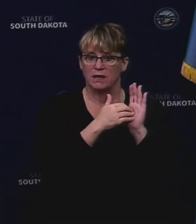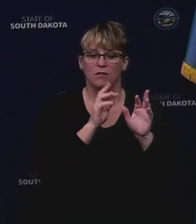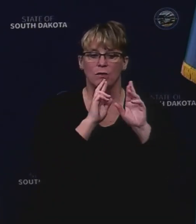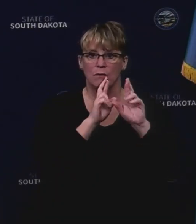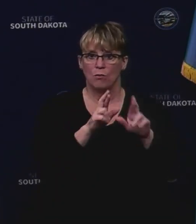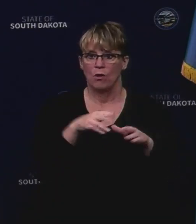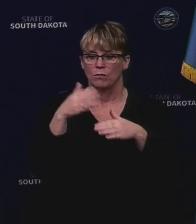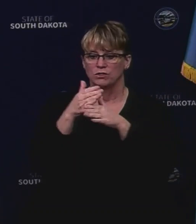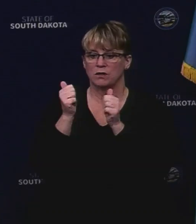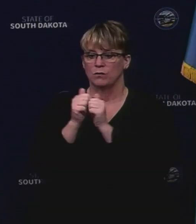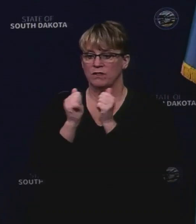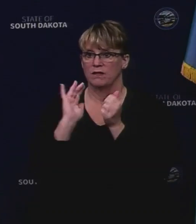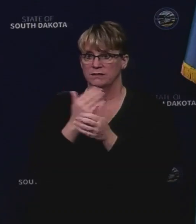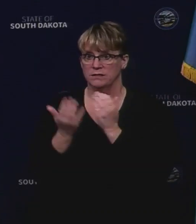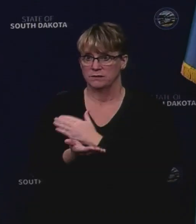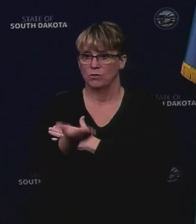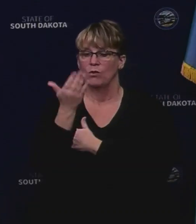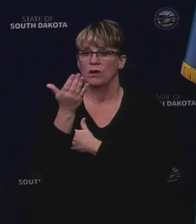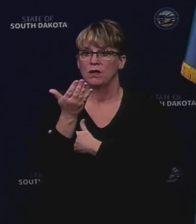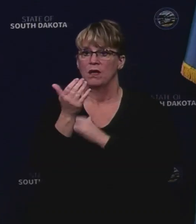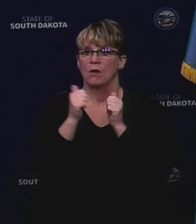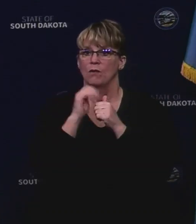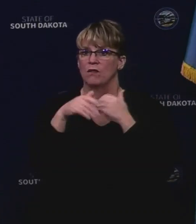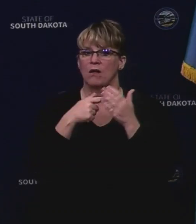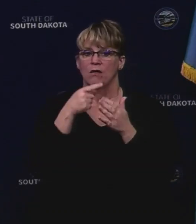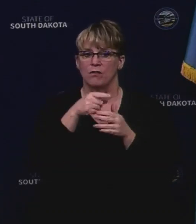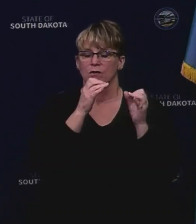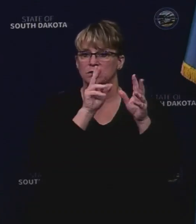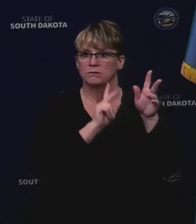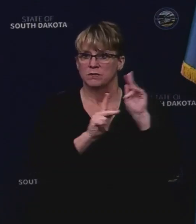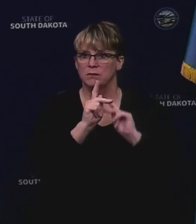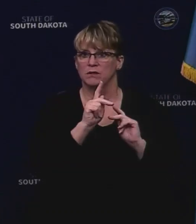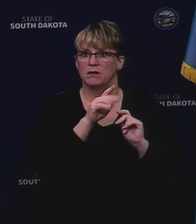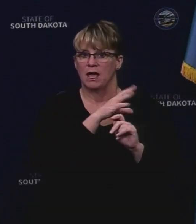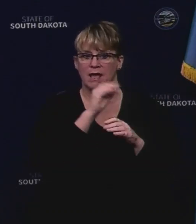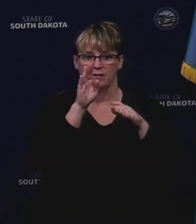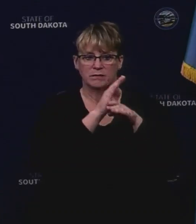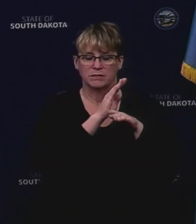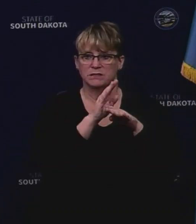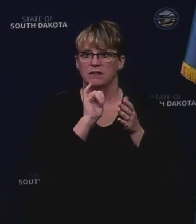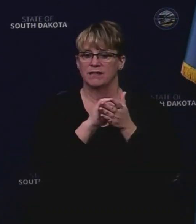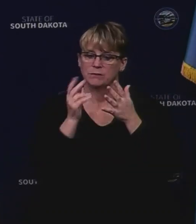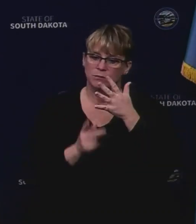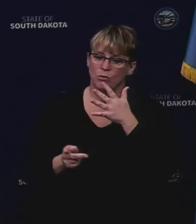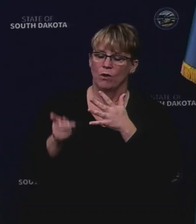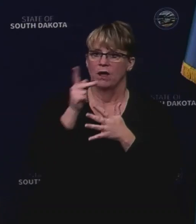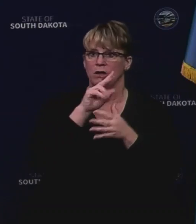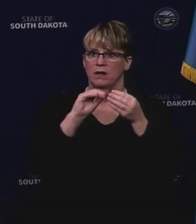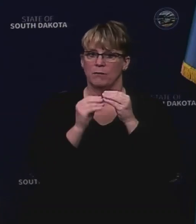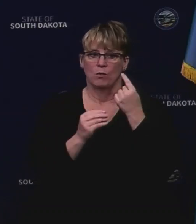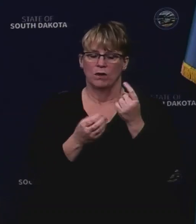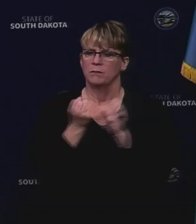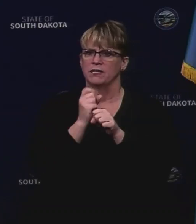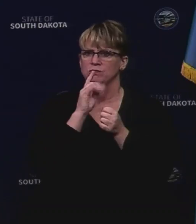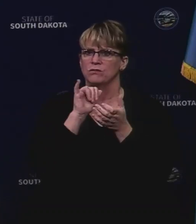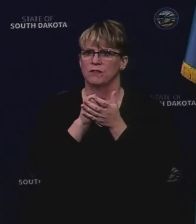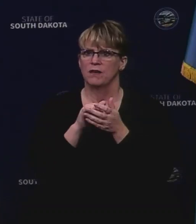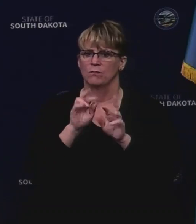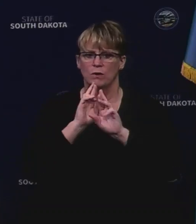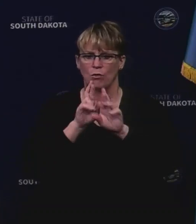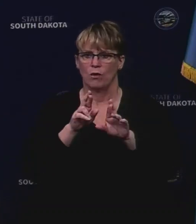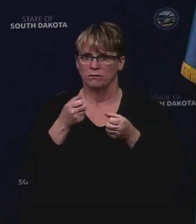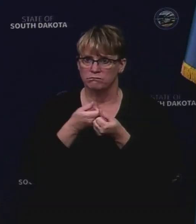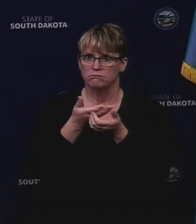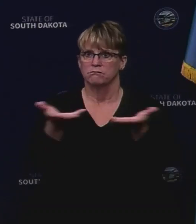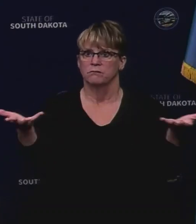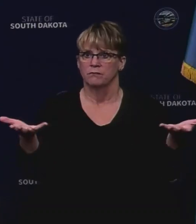was released this morning, and with all of these individuals and entities, it has been a priority to make sure that that report is out,